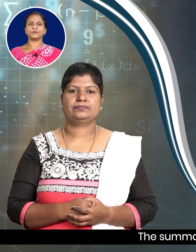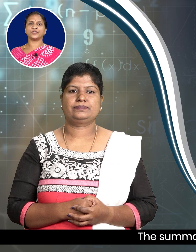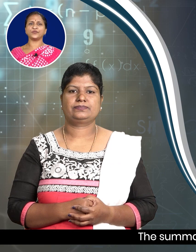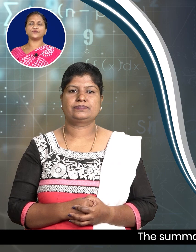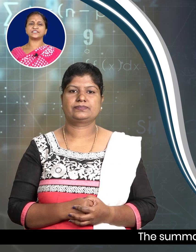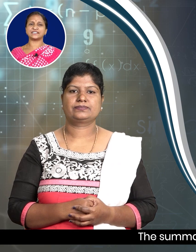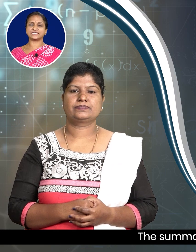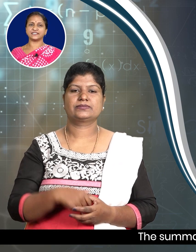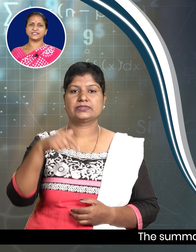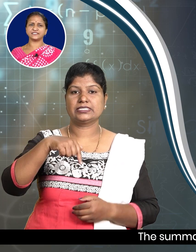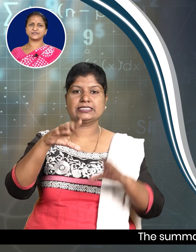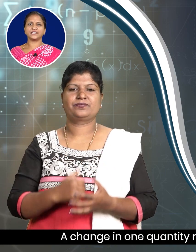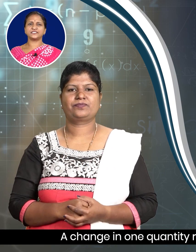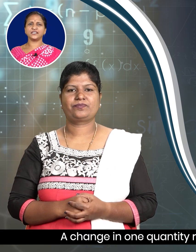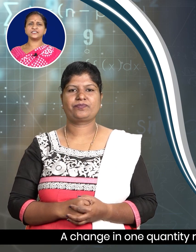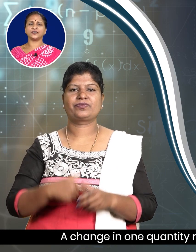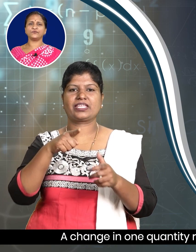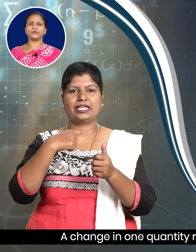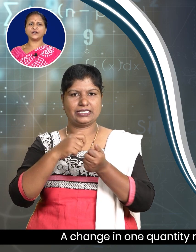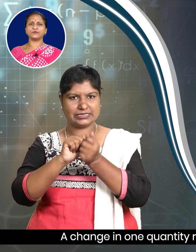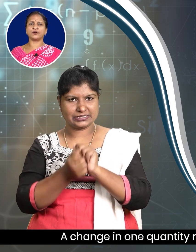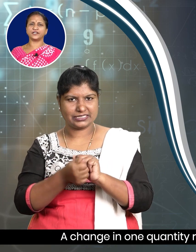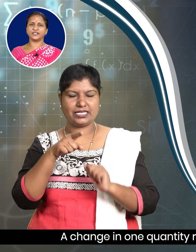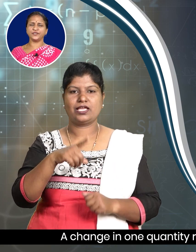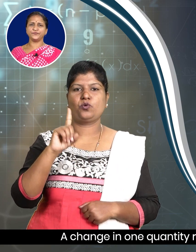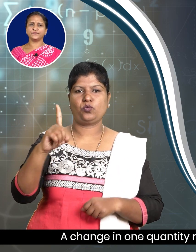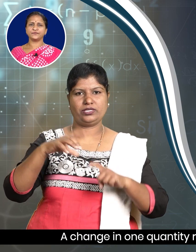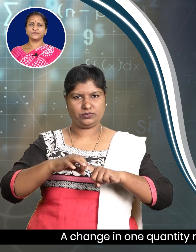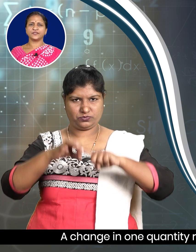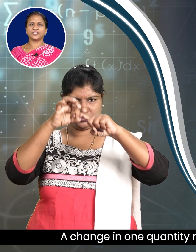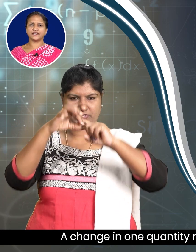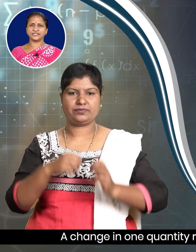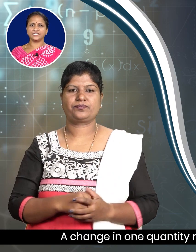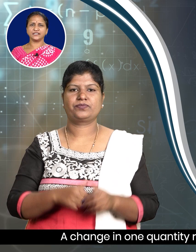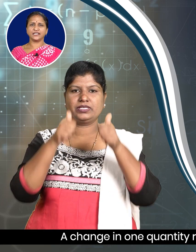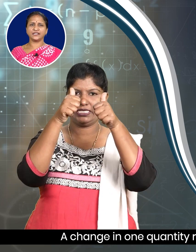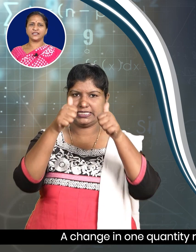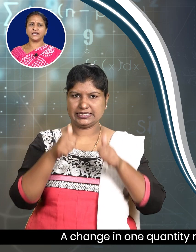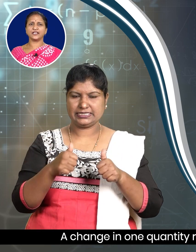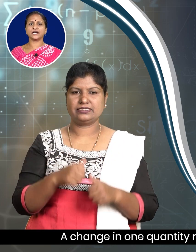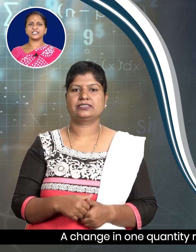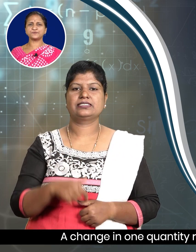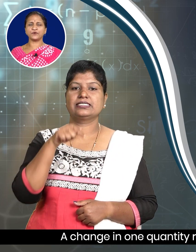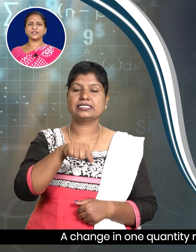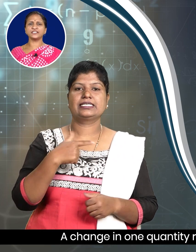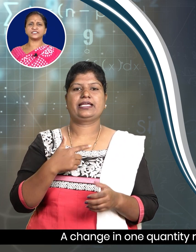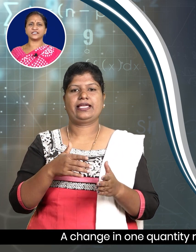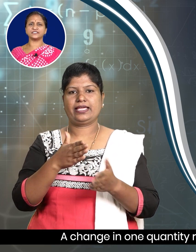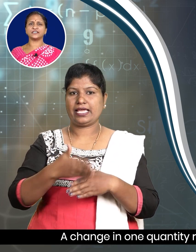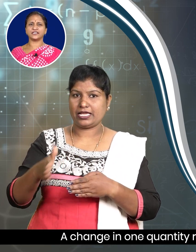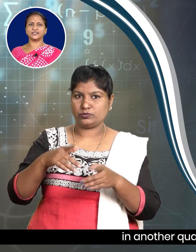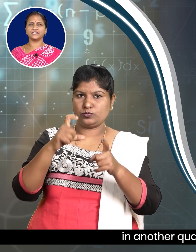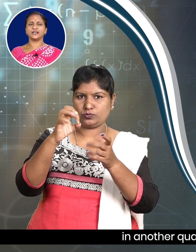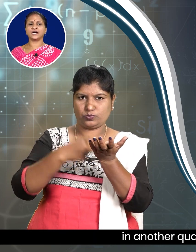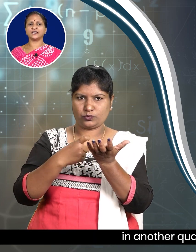The summary of this lesson is: a change in one quantity result in a corresponding